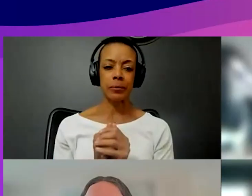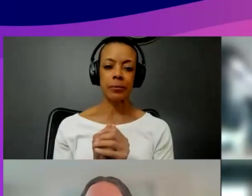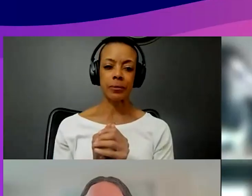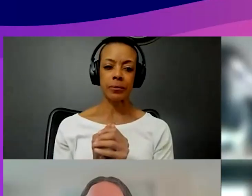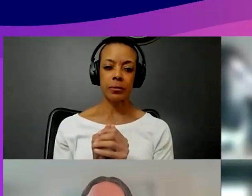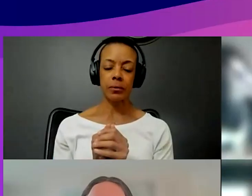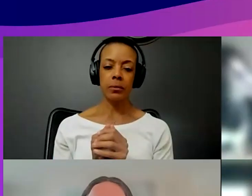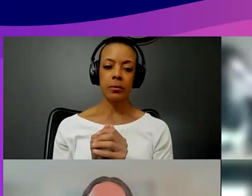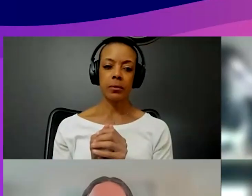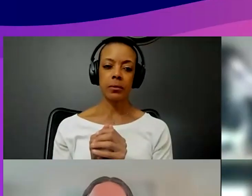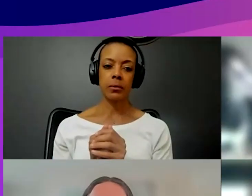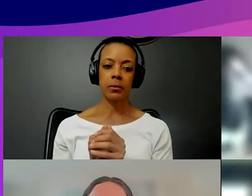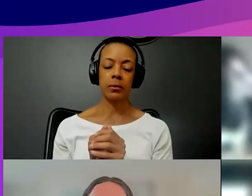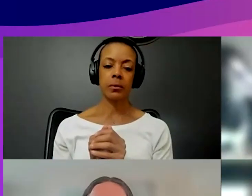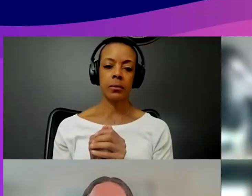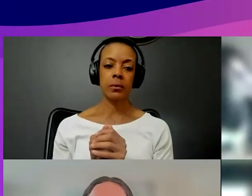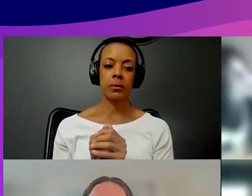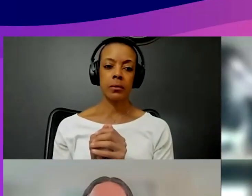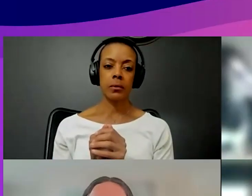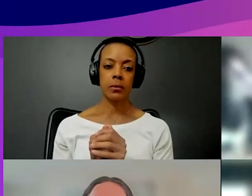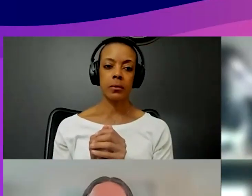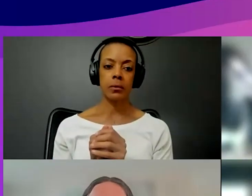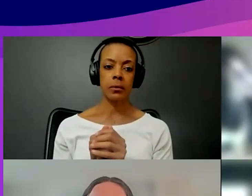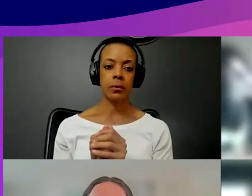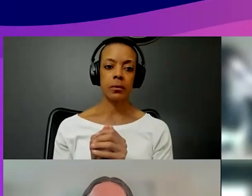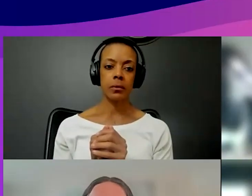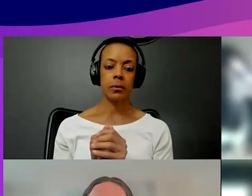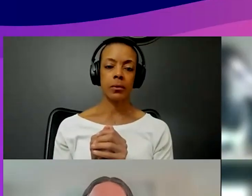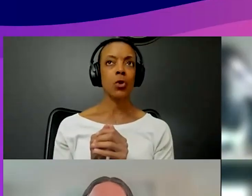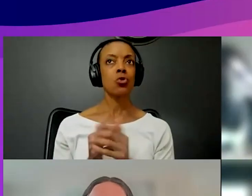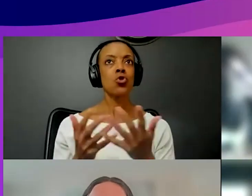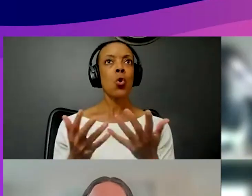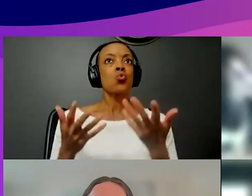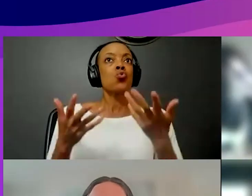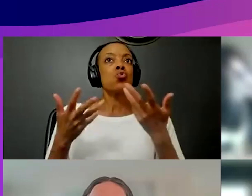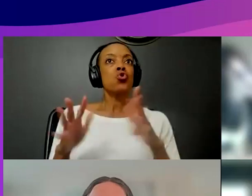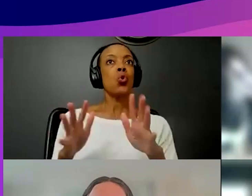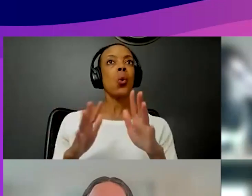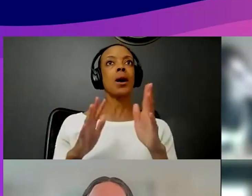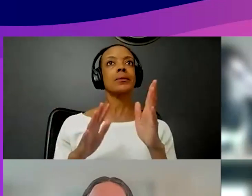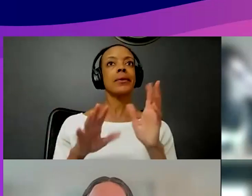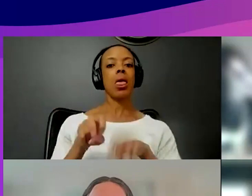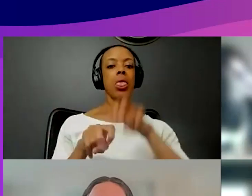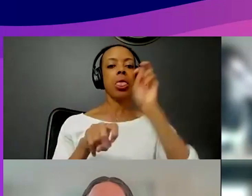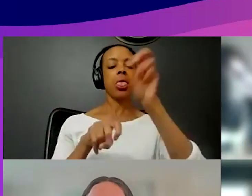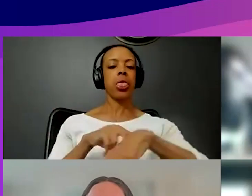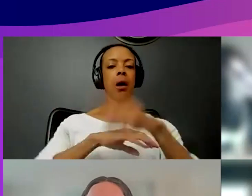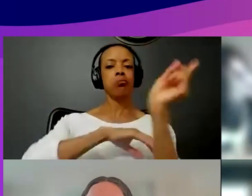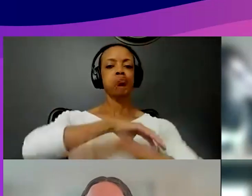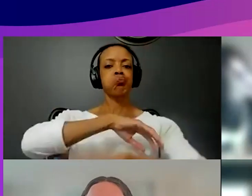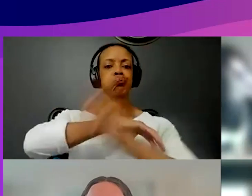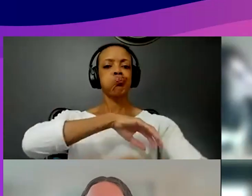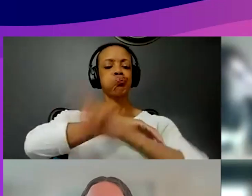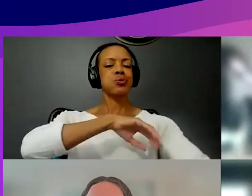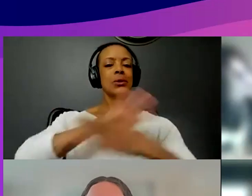the paradigm away from like that kind of default punitive approach, which, you know,